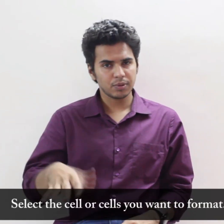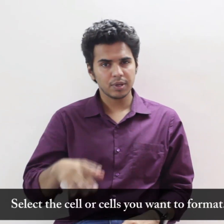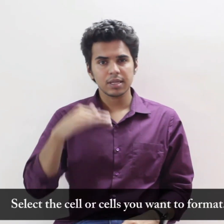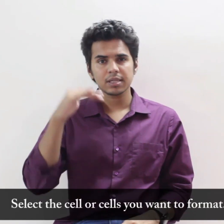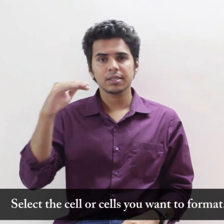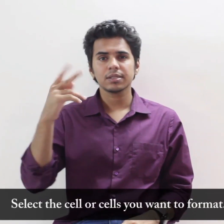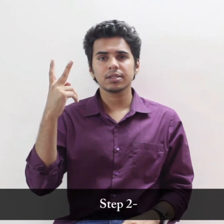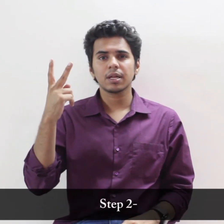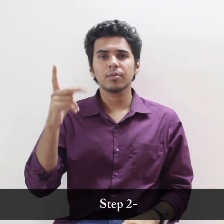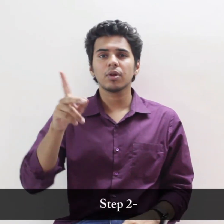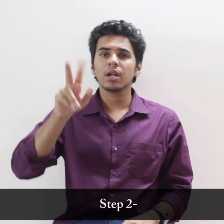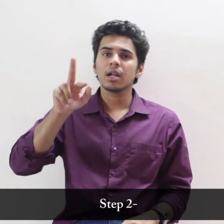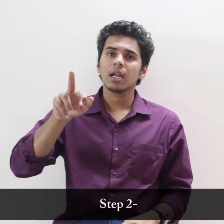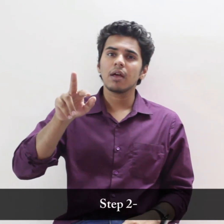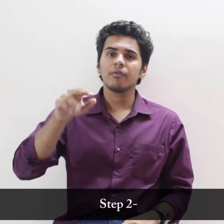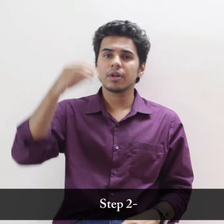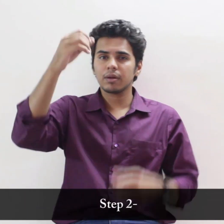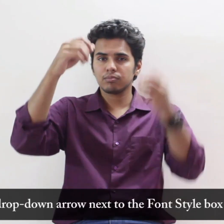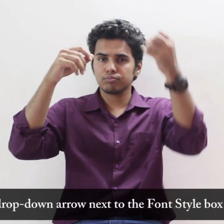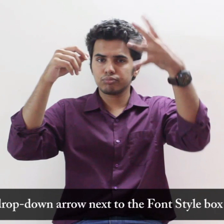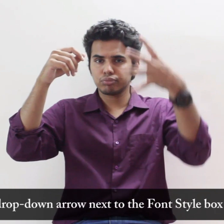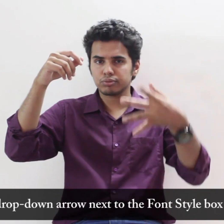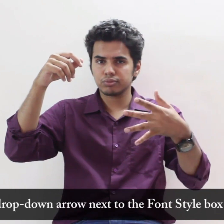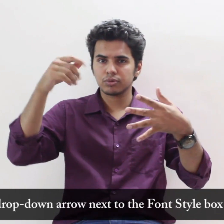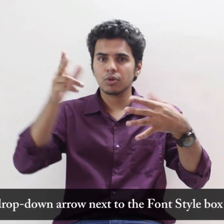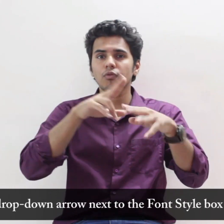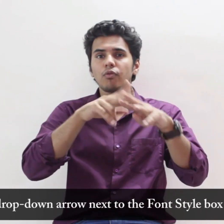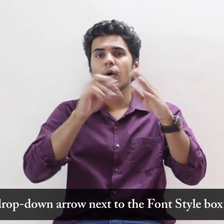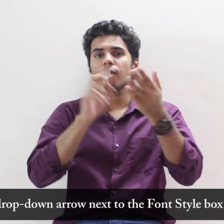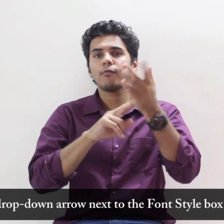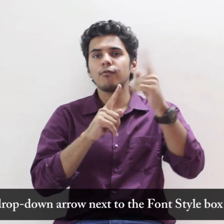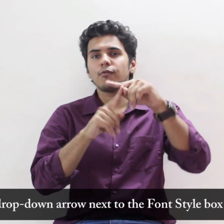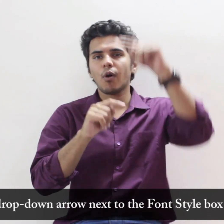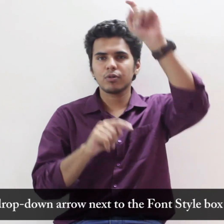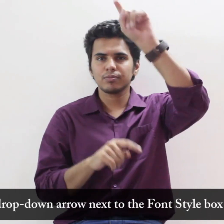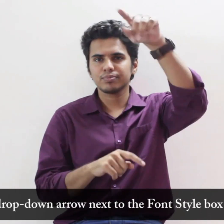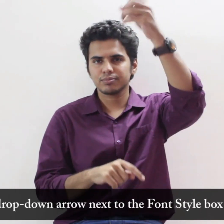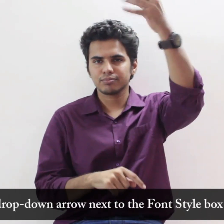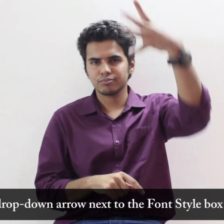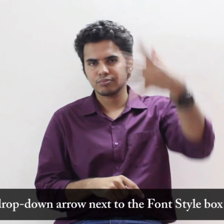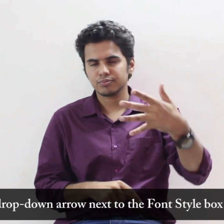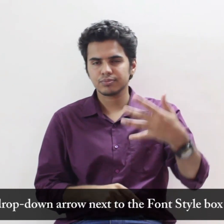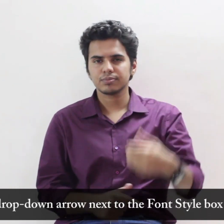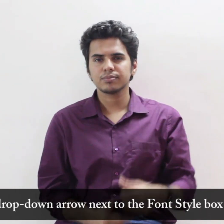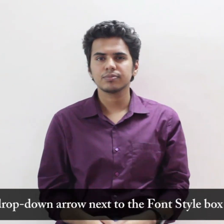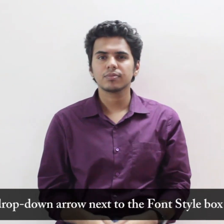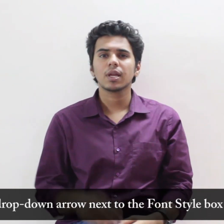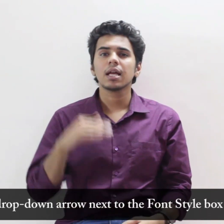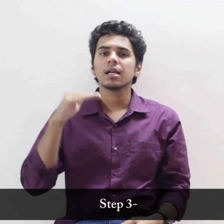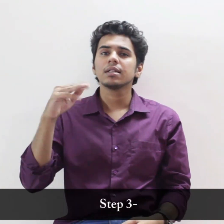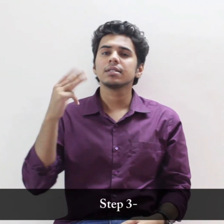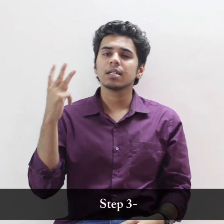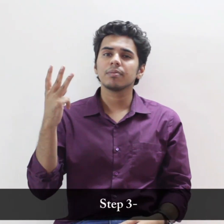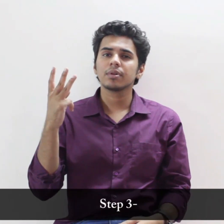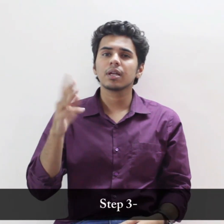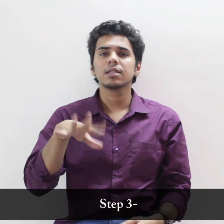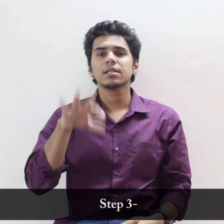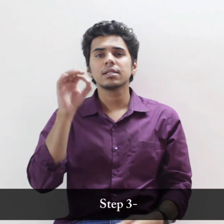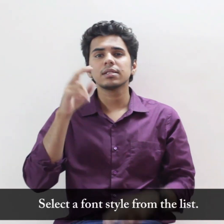or cells you want to format. Step 2. Left-click the drop-down arrow next to the font style box on the Home tab.